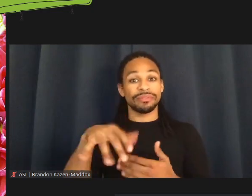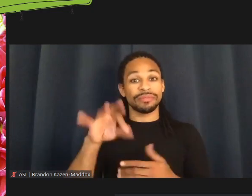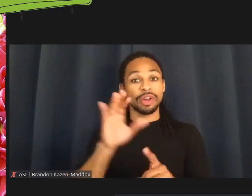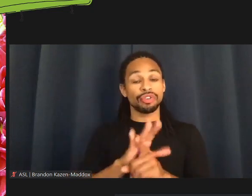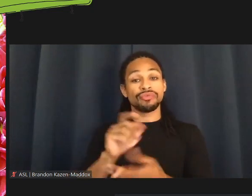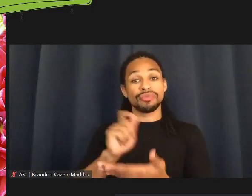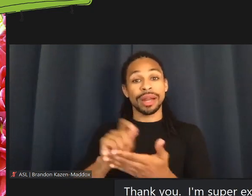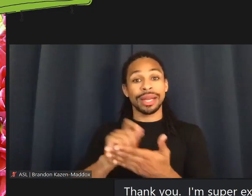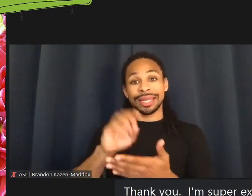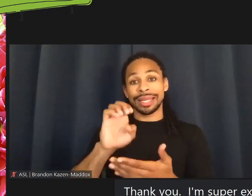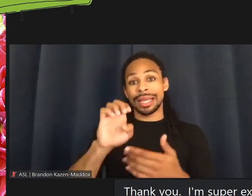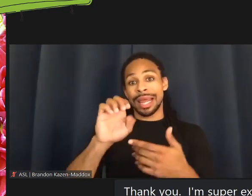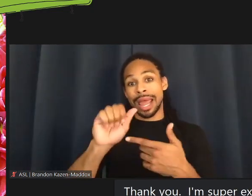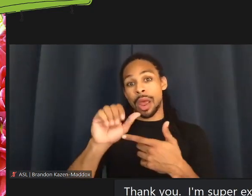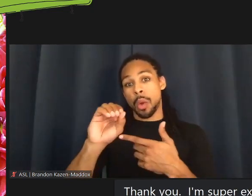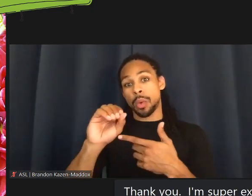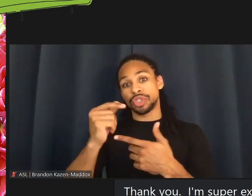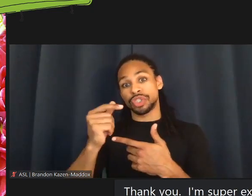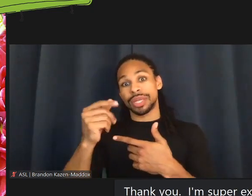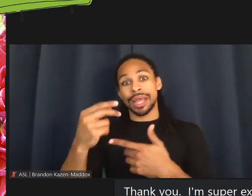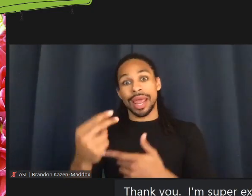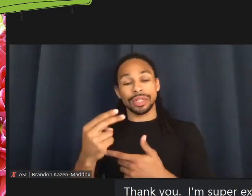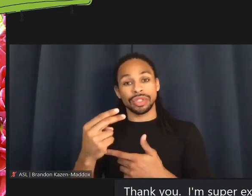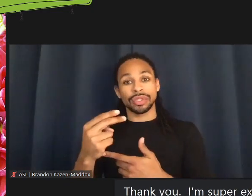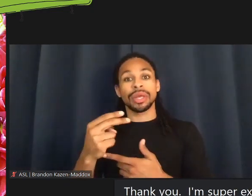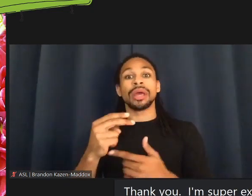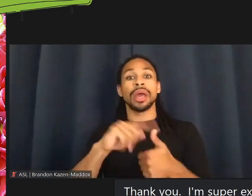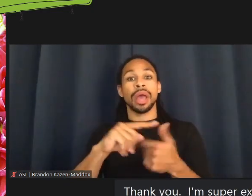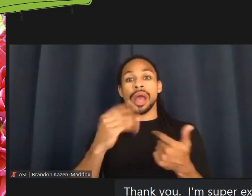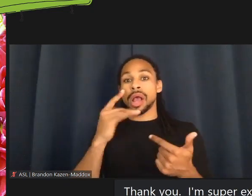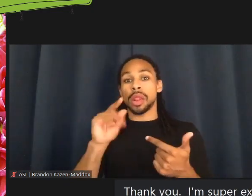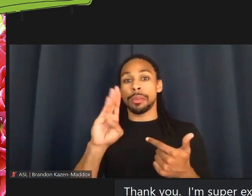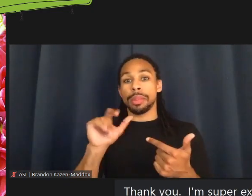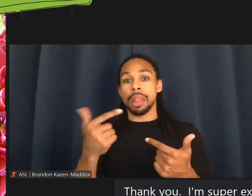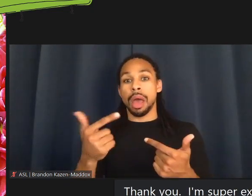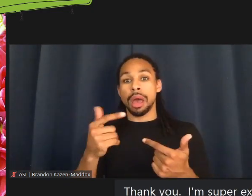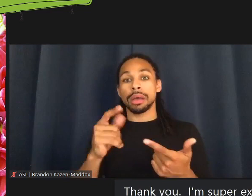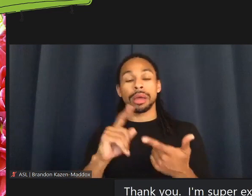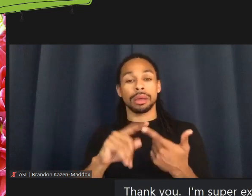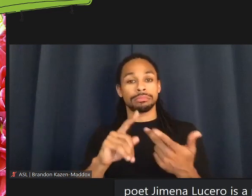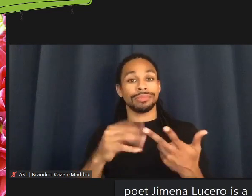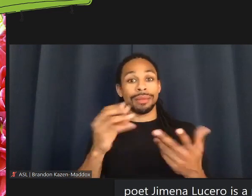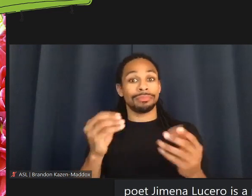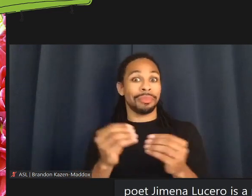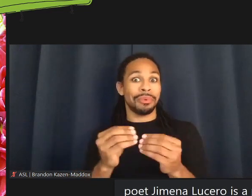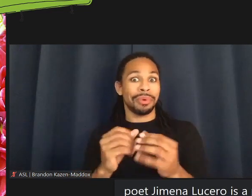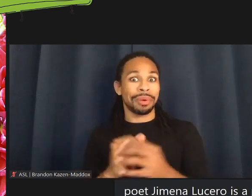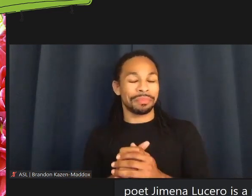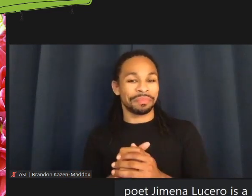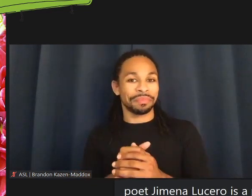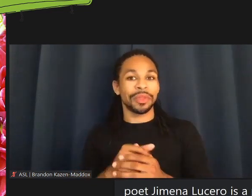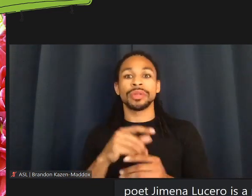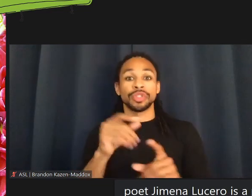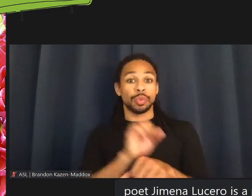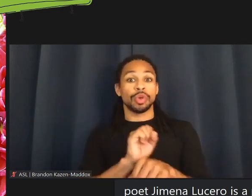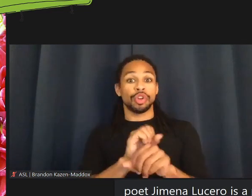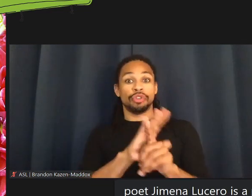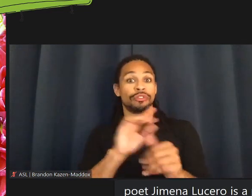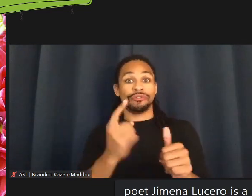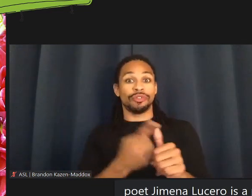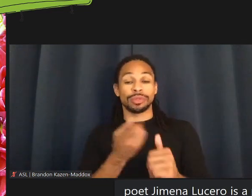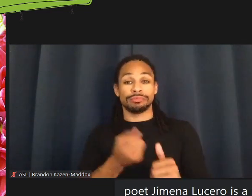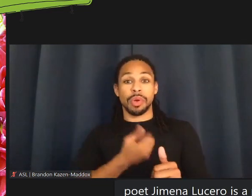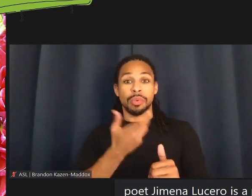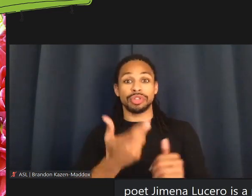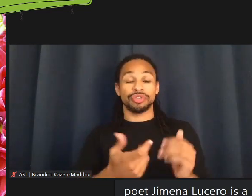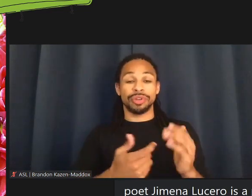EOAGH, colorblog.org, and more. Jimena is currently working on her first poetry manuscript. Let's give